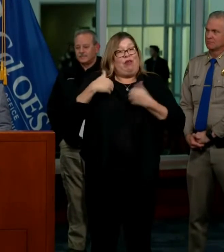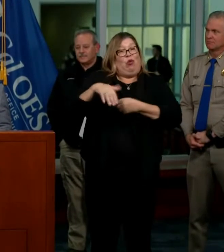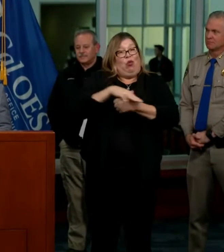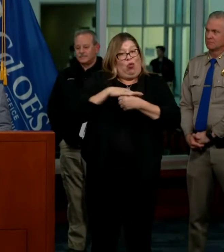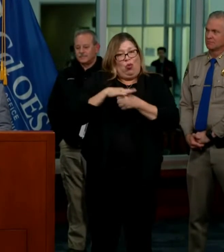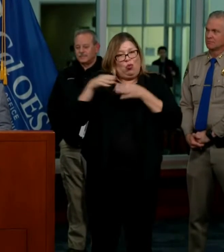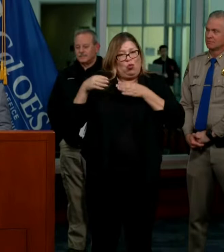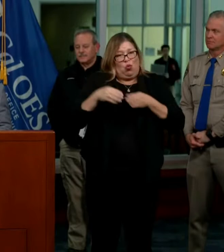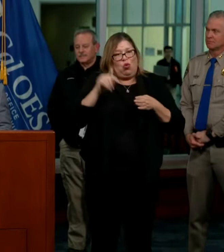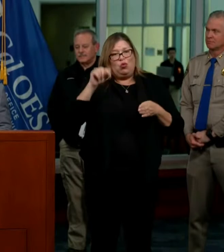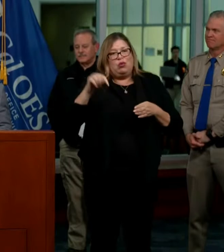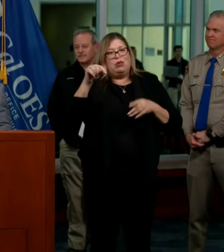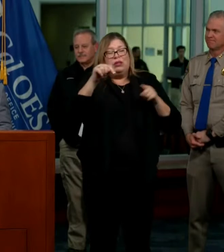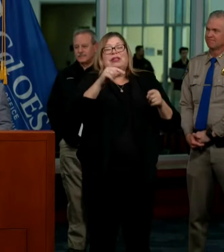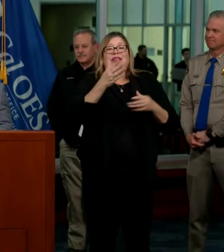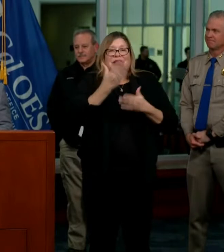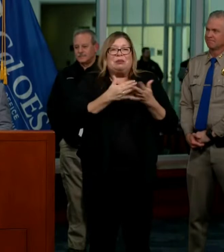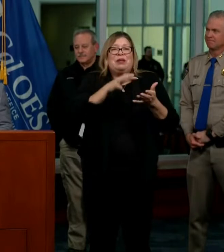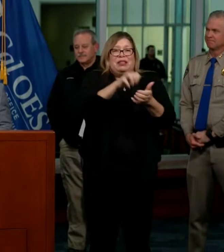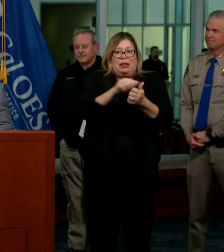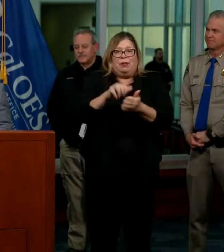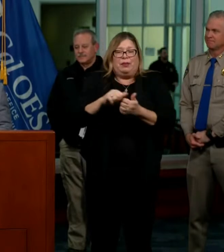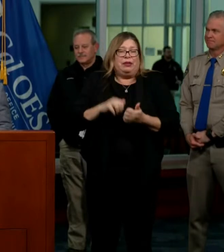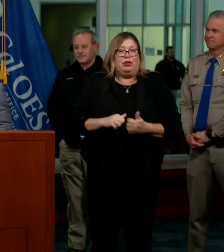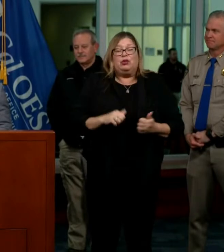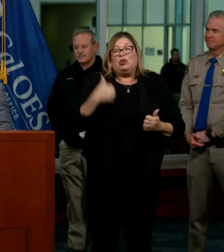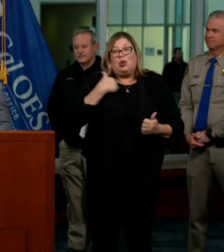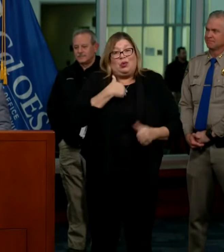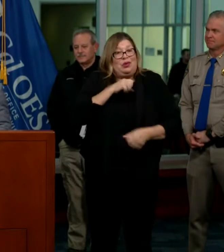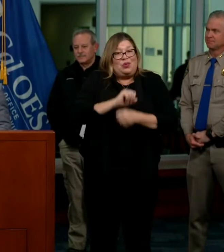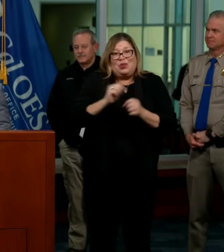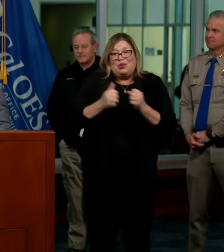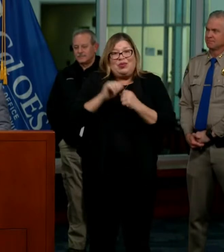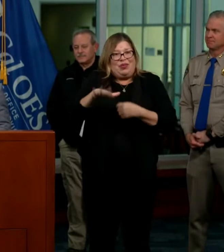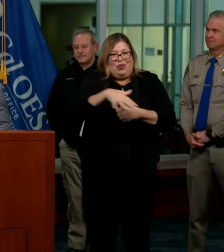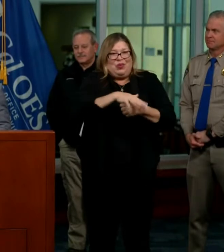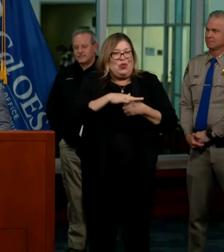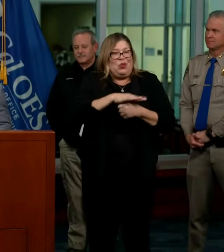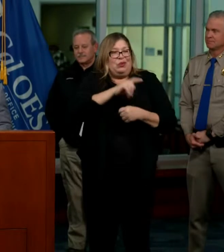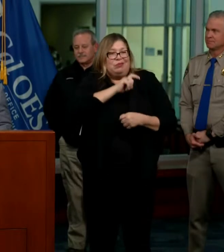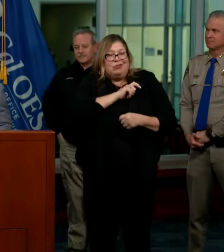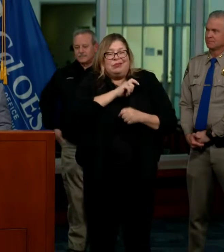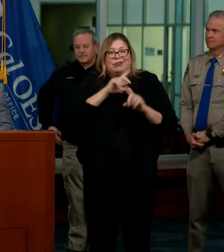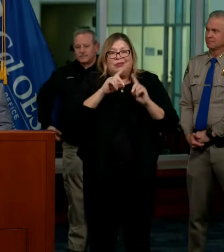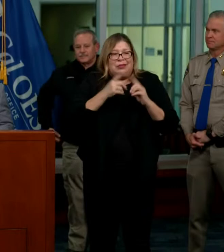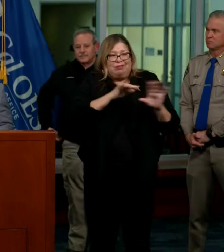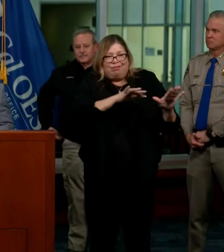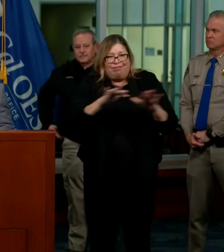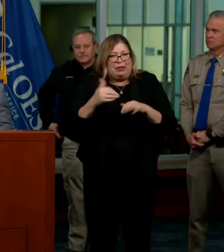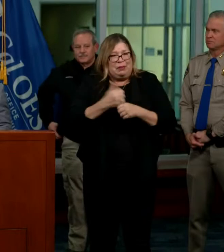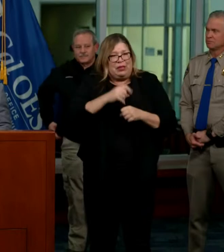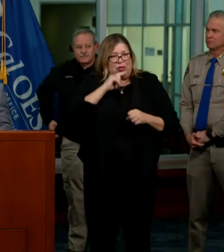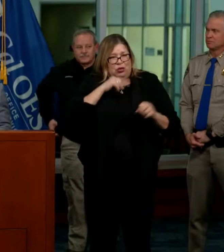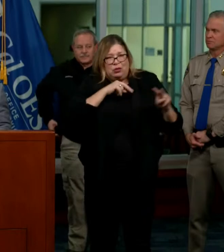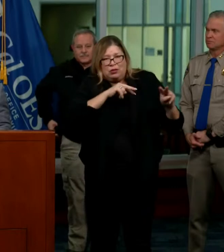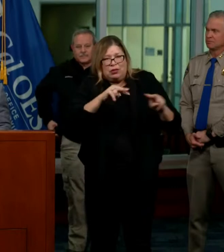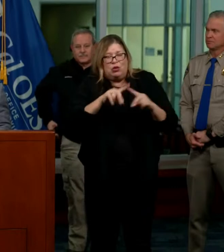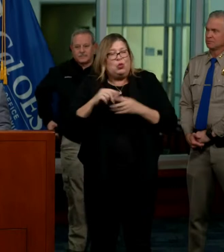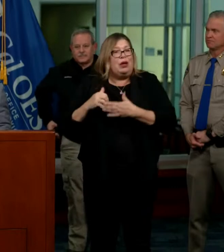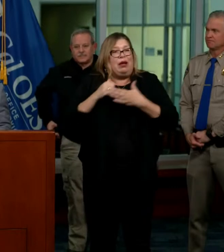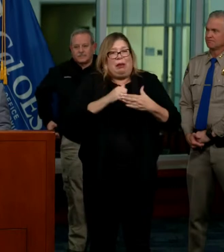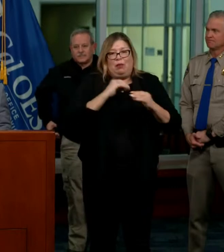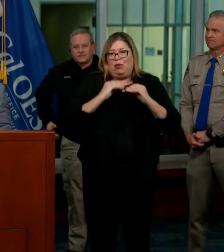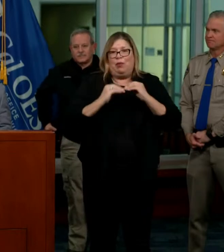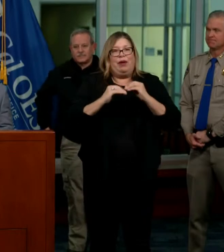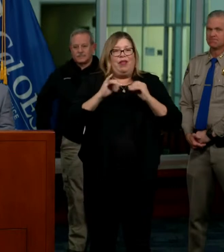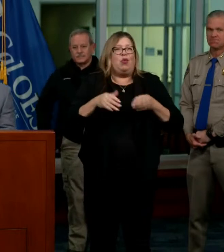receiving reports that may be damaged. We are working closely with those local authorities there to see how quickly we could help them repair those roadways as